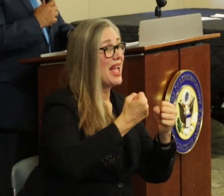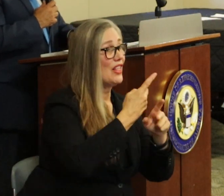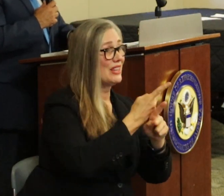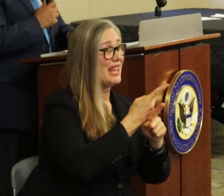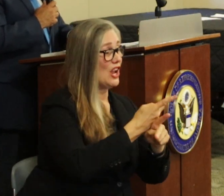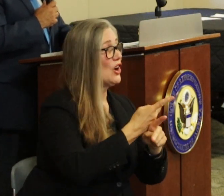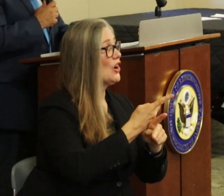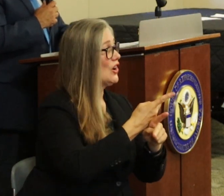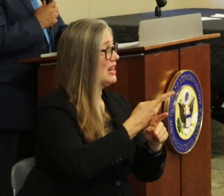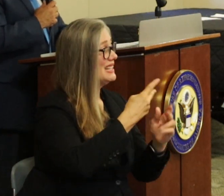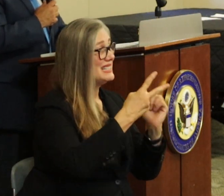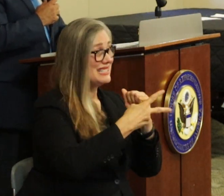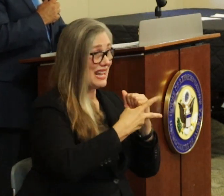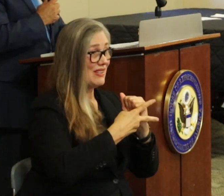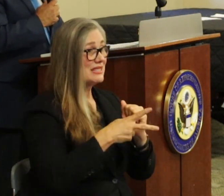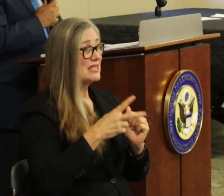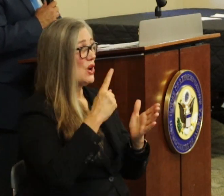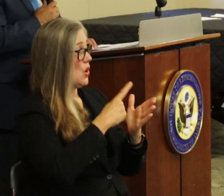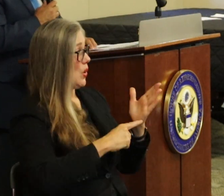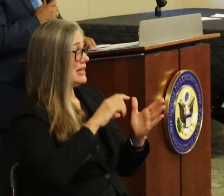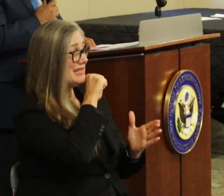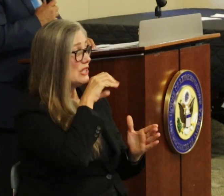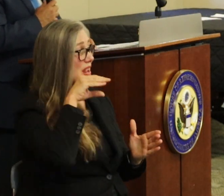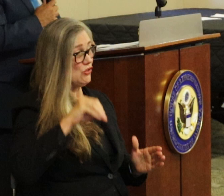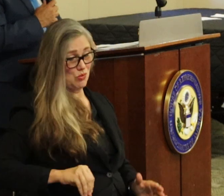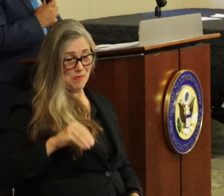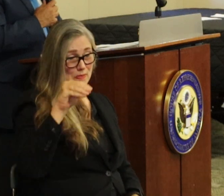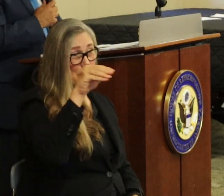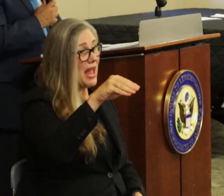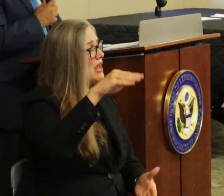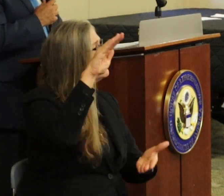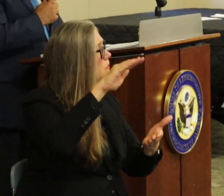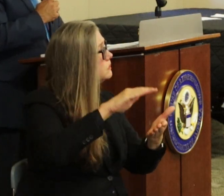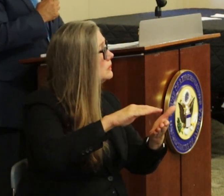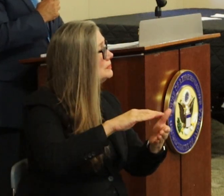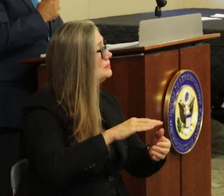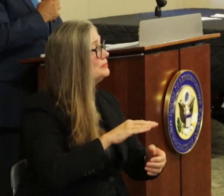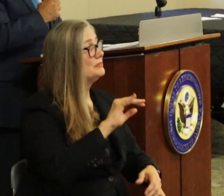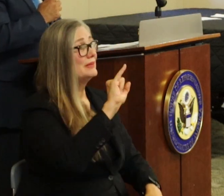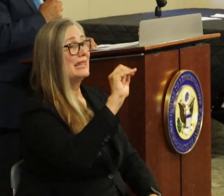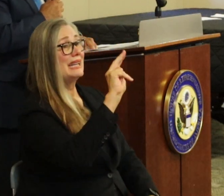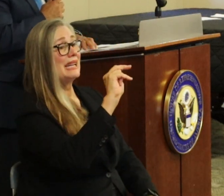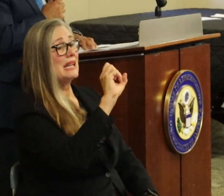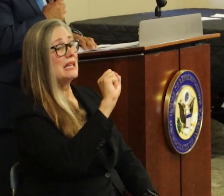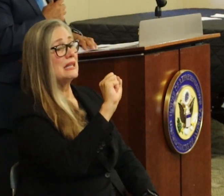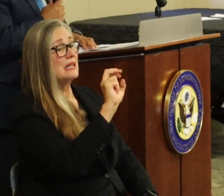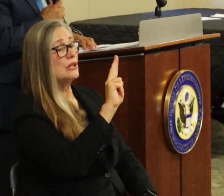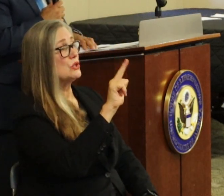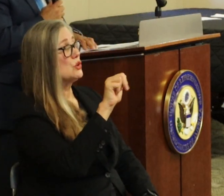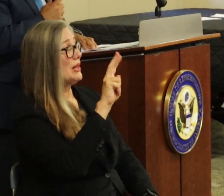are now capped out-of-pocket costs for seniors, capped insulin prices, no more